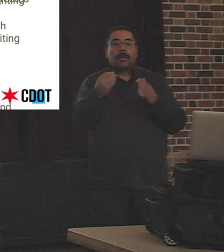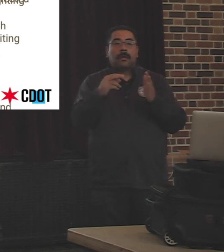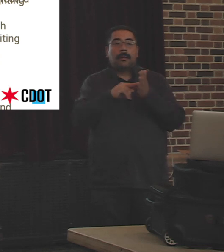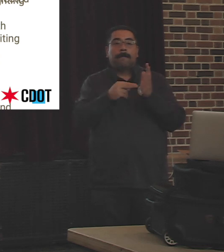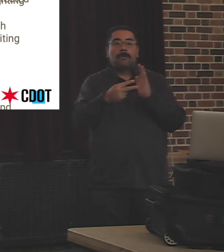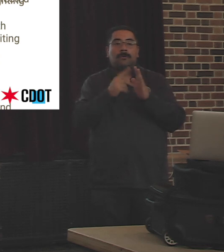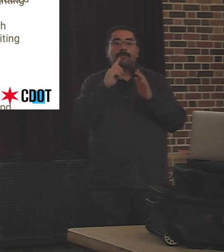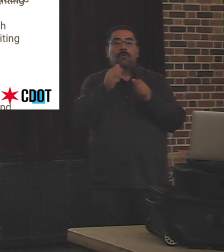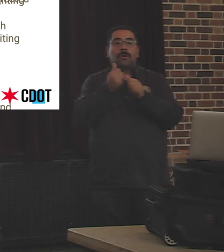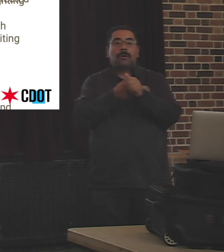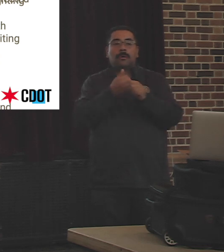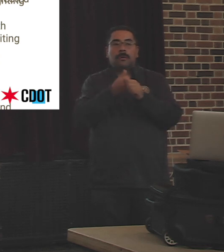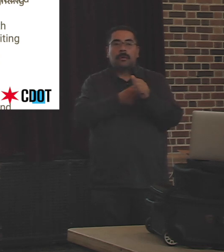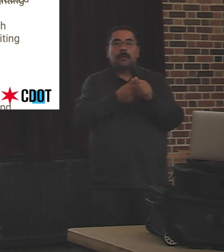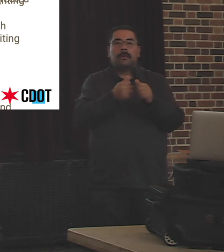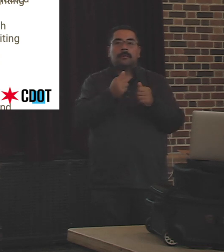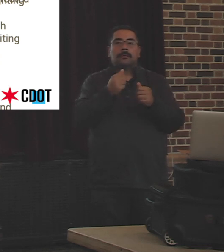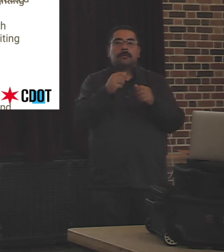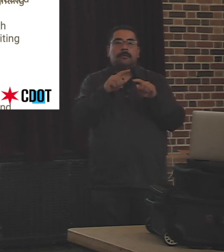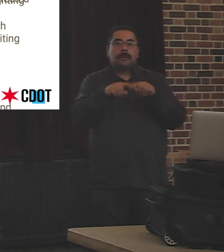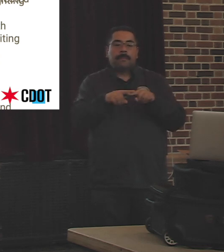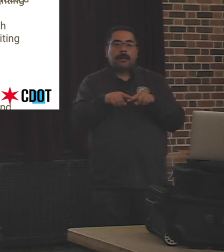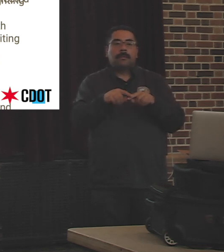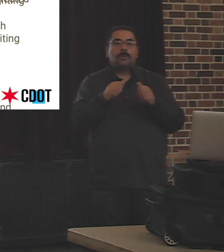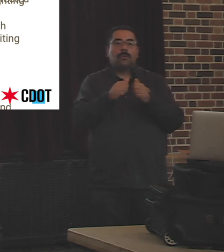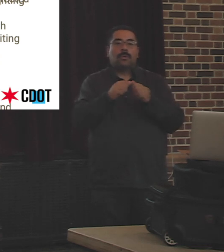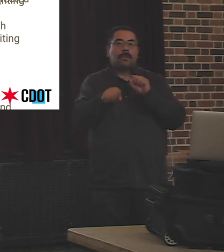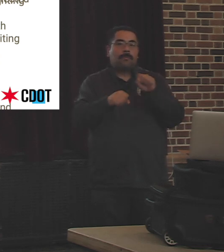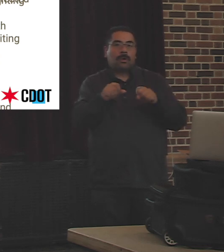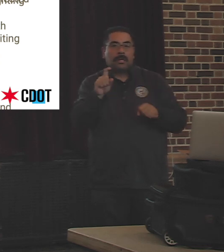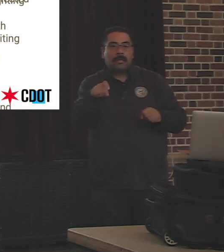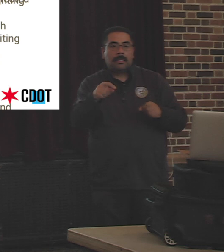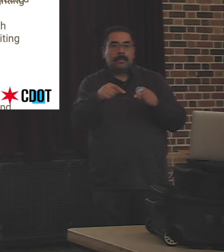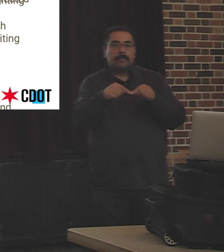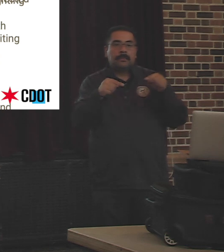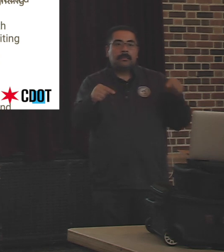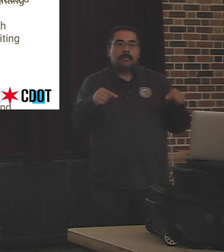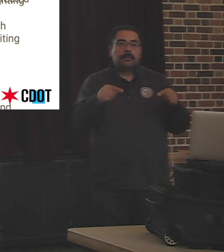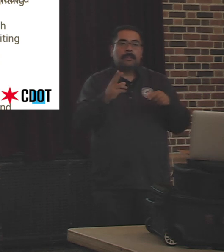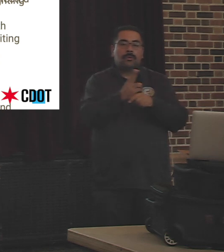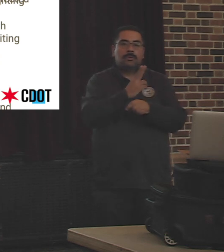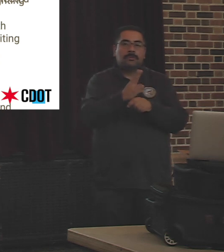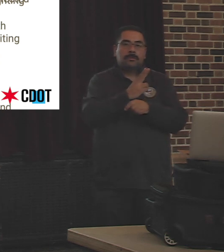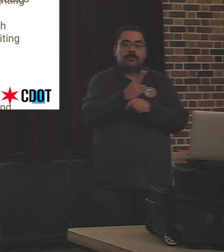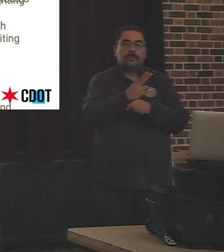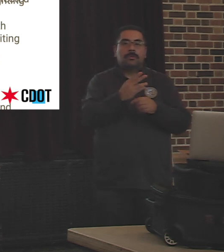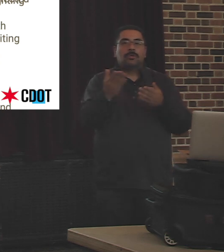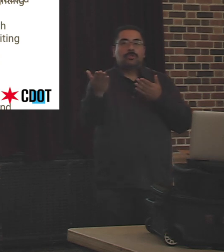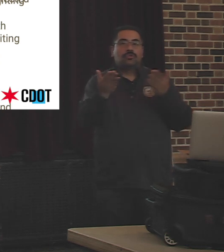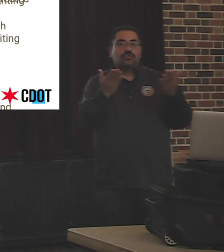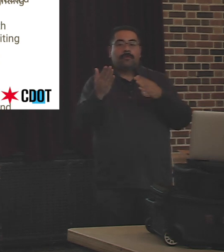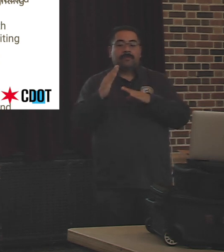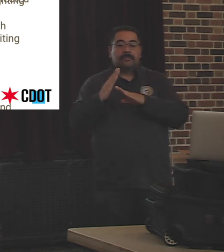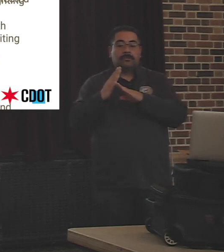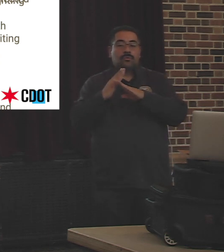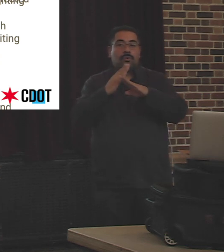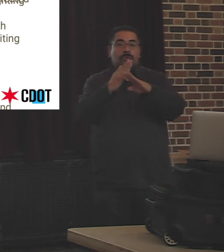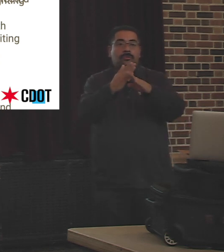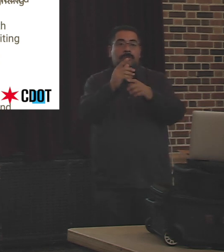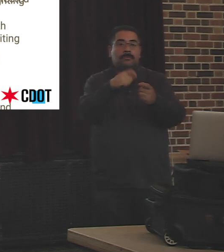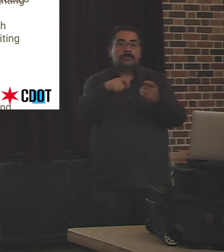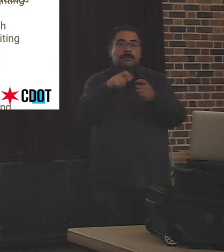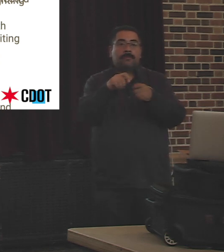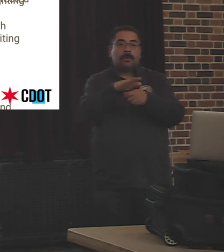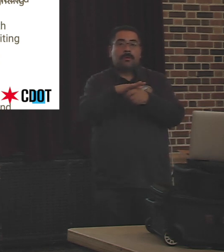a case-by-case basis, depending on parking needs and adjacent land uses. Service drive closures at selected locations